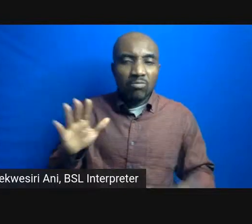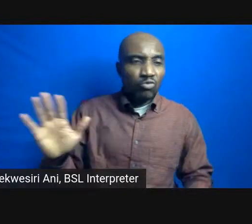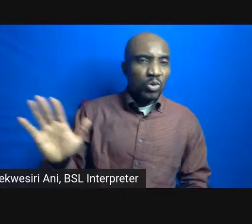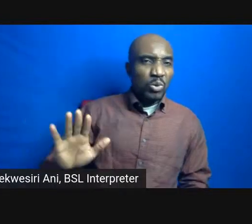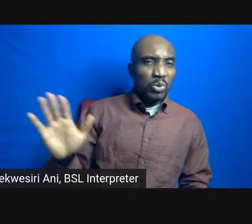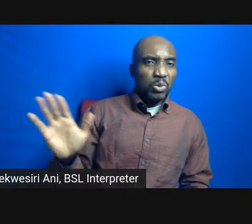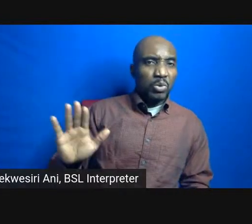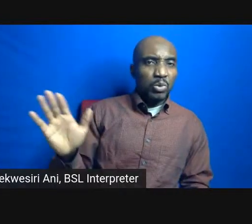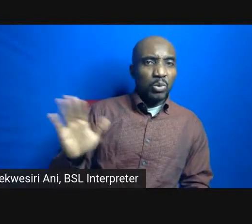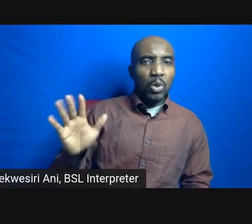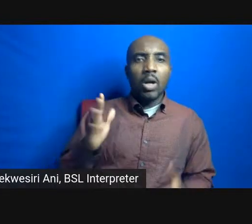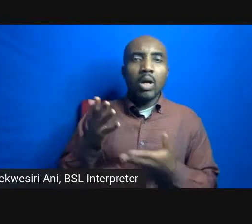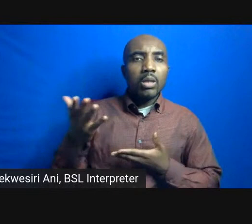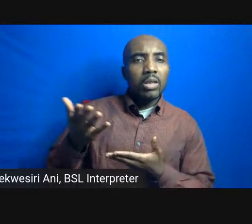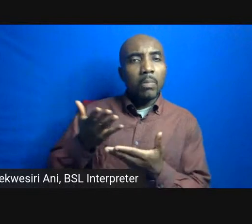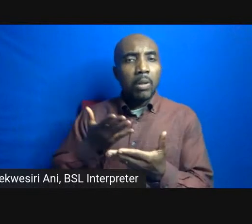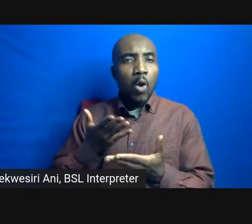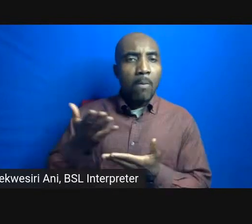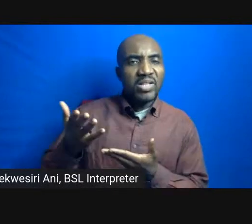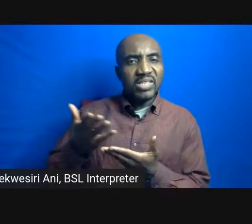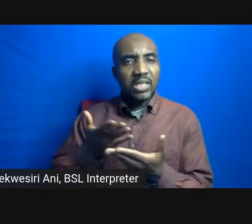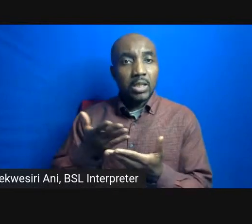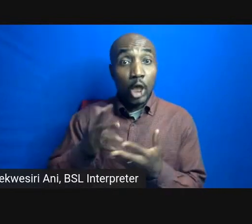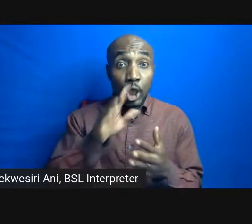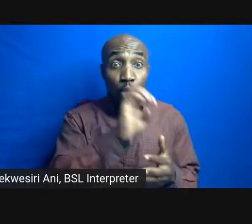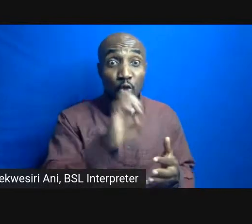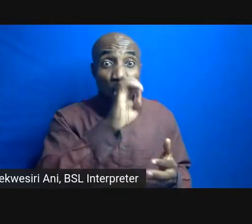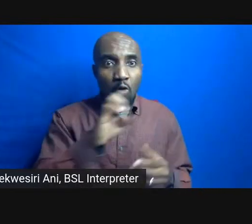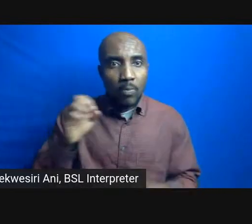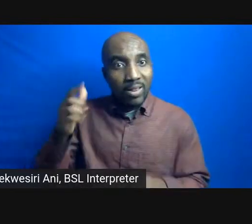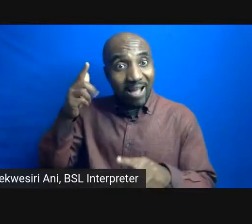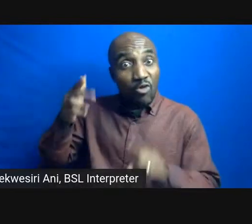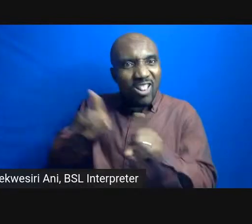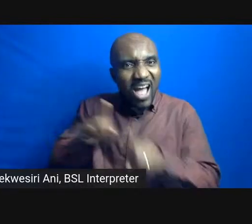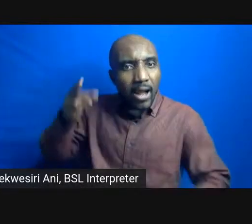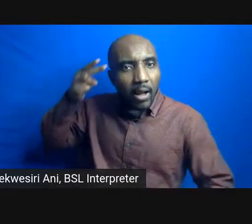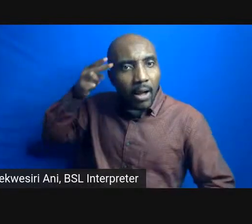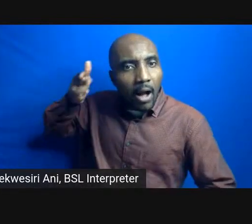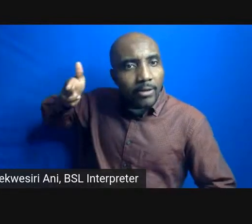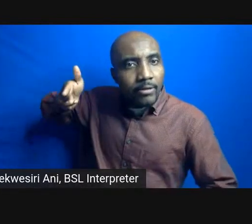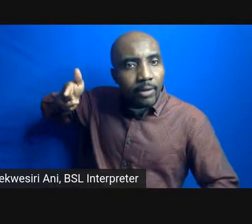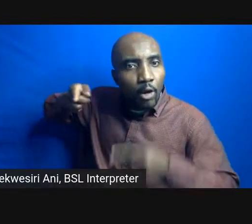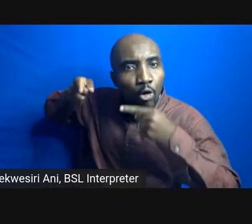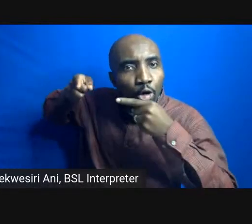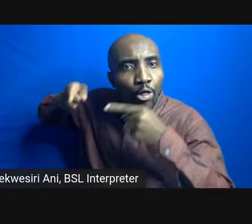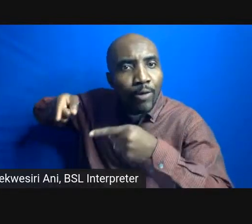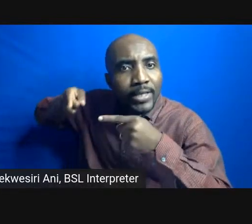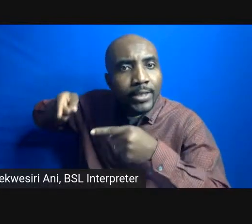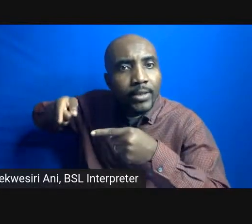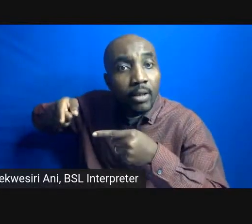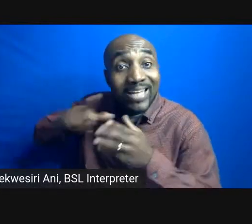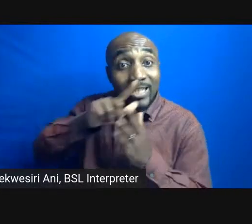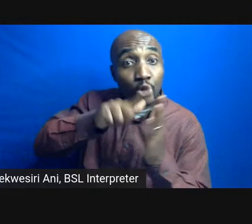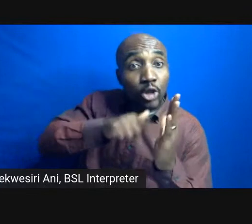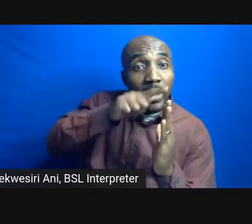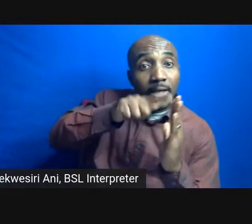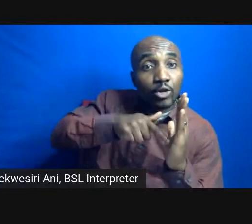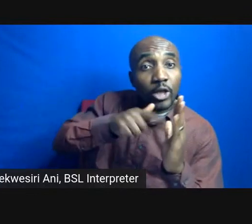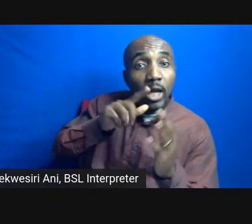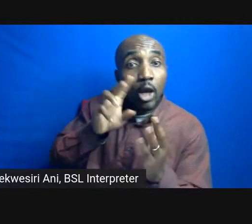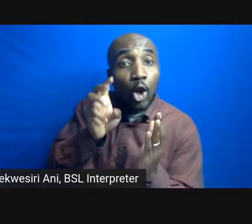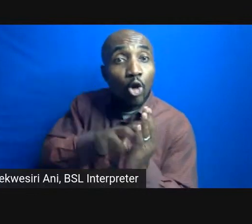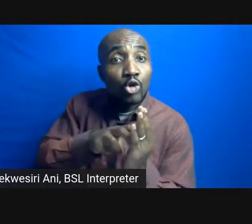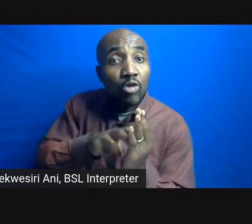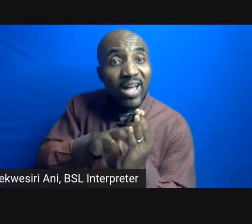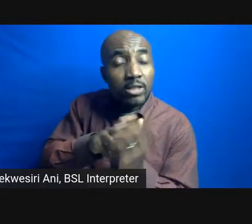gunboat diplomacy, with the EU threatening to take action under a clause in the Johnson & Johnson contract